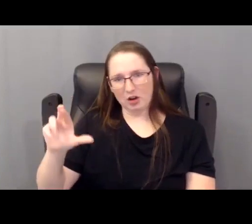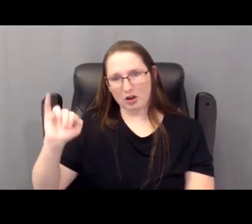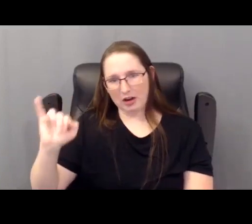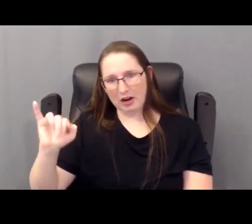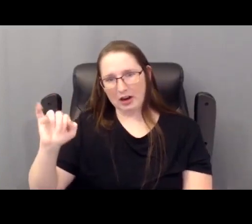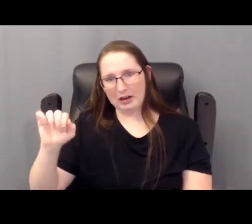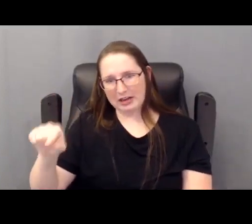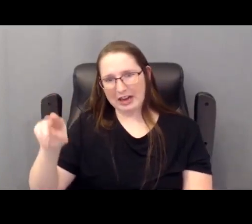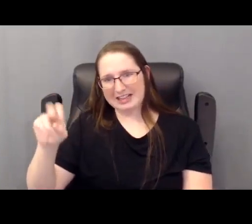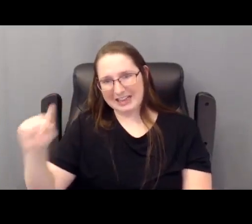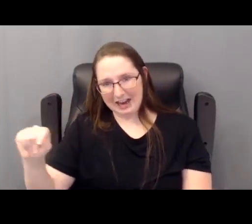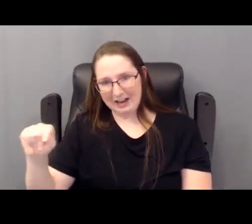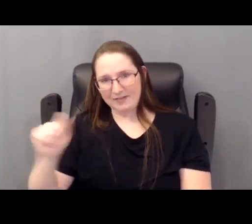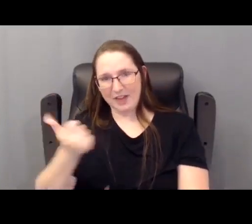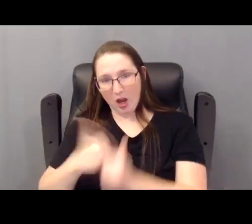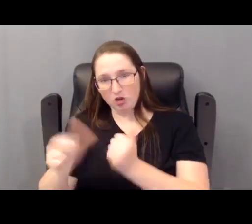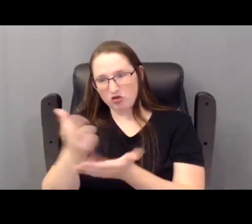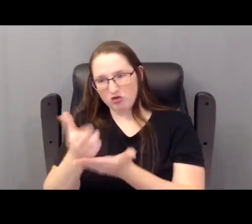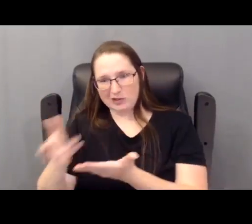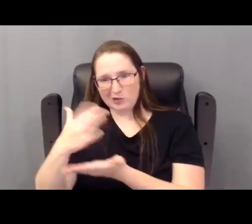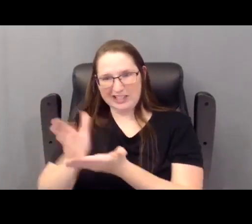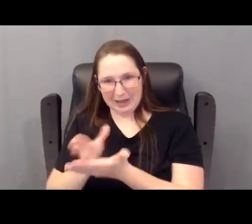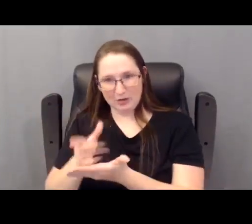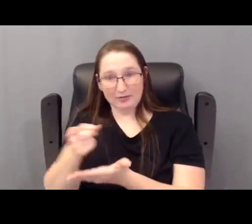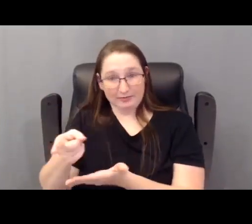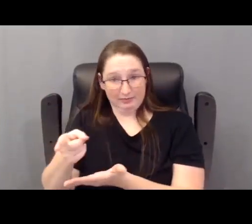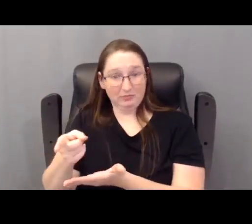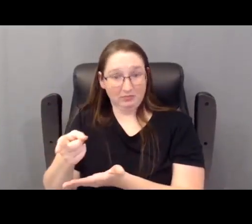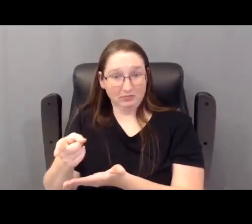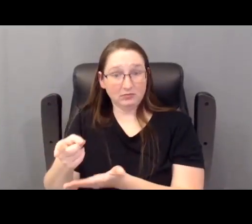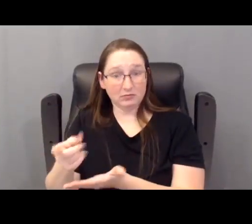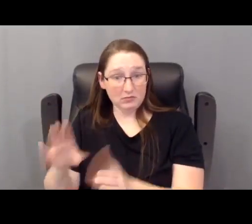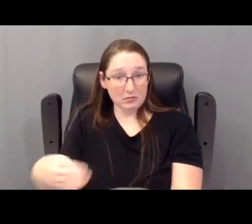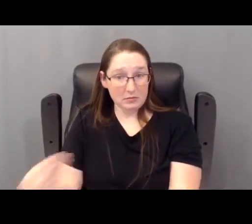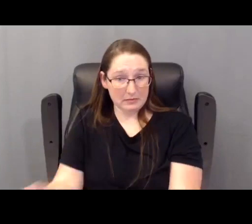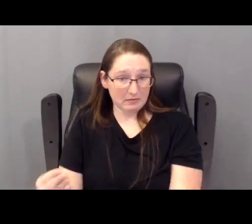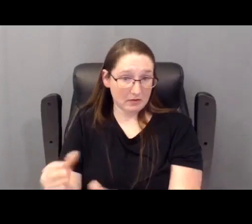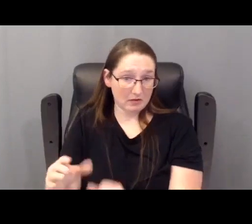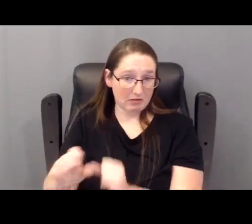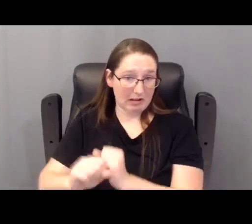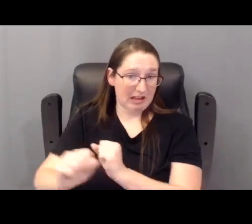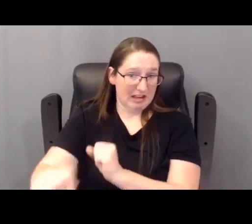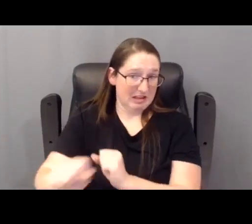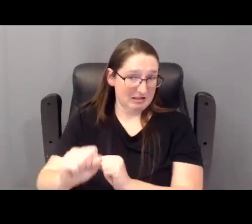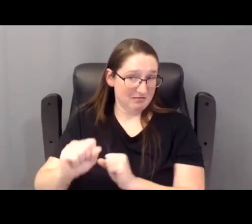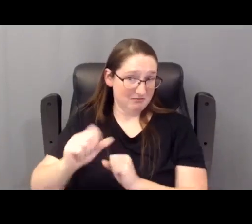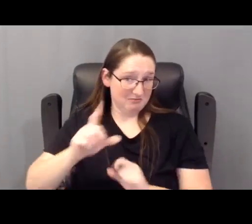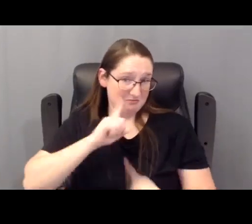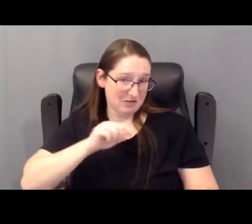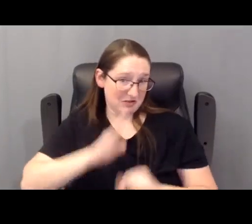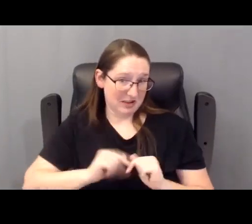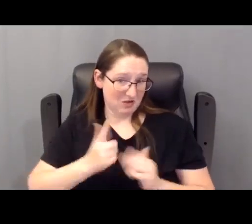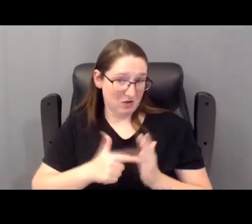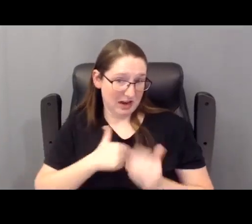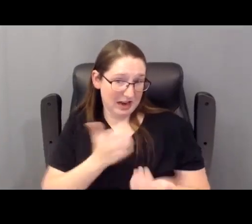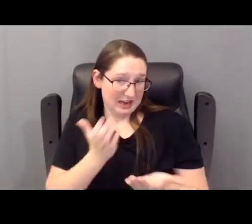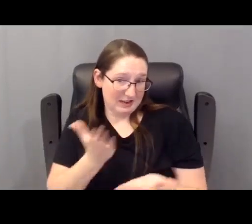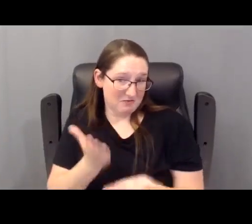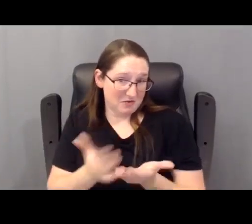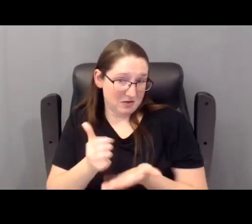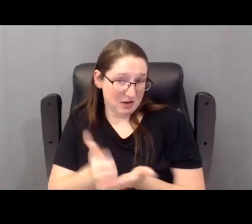www.sdsri.net under the resources section. That might be give you a longer answer than I gave you today, and might help you kind of make a